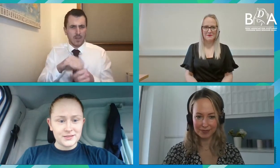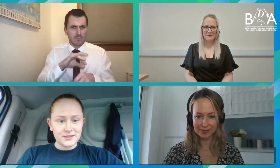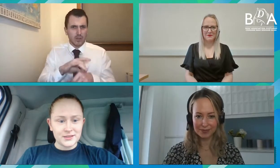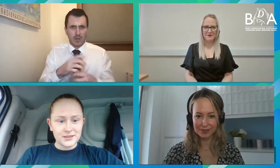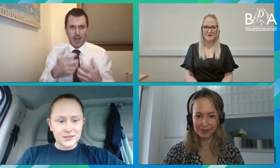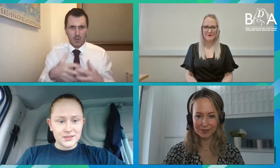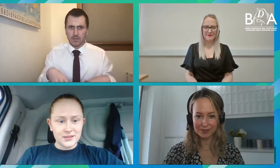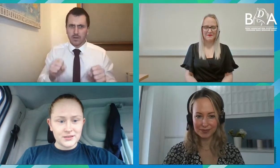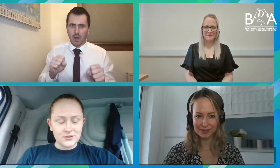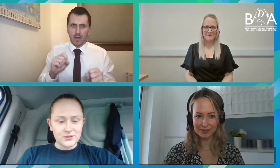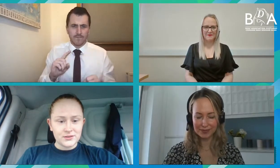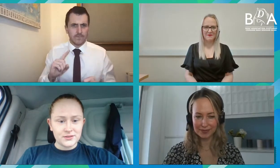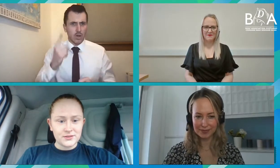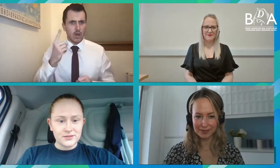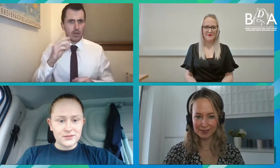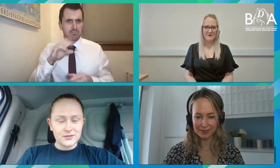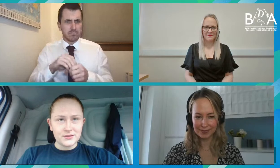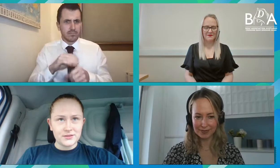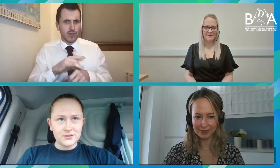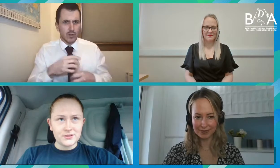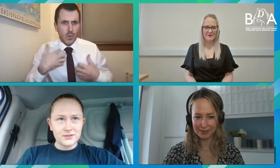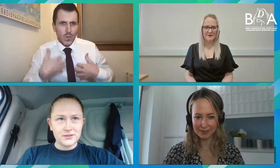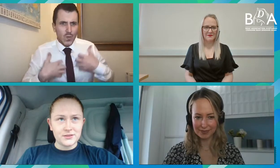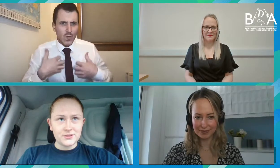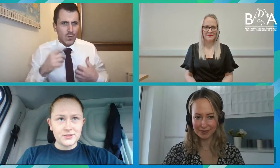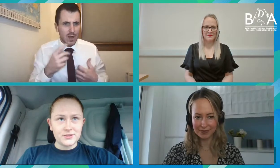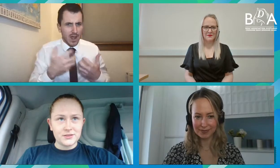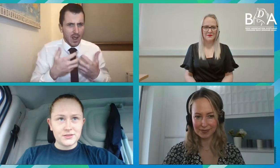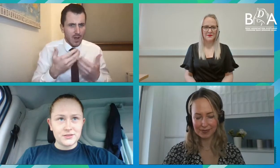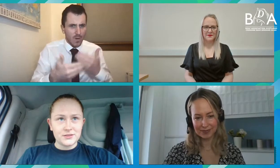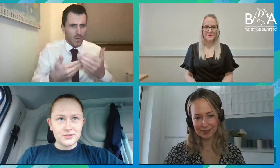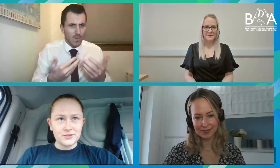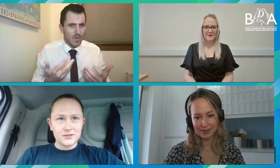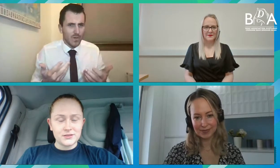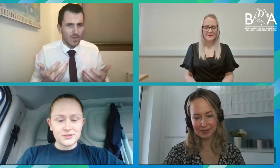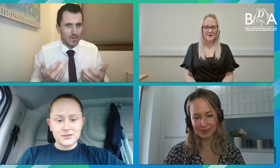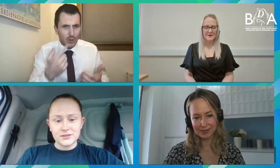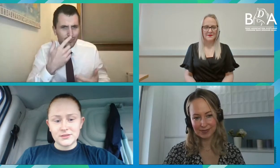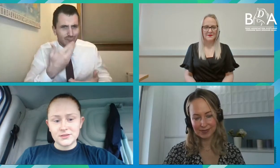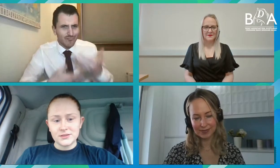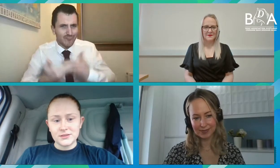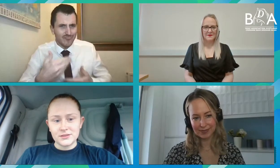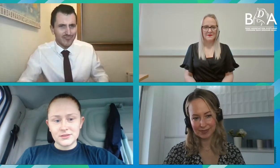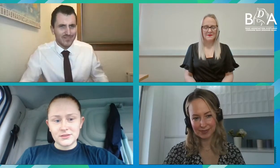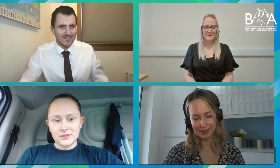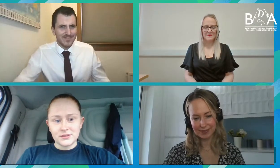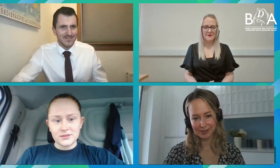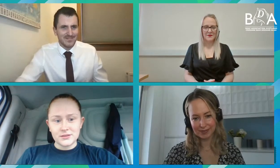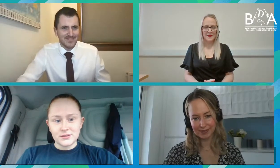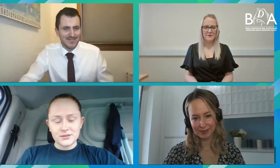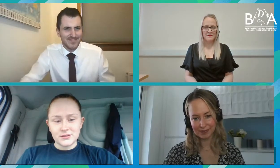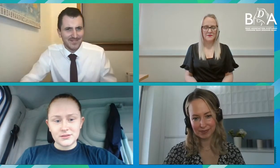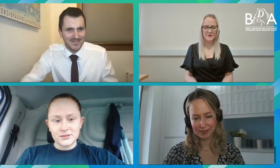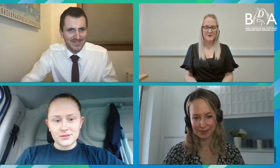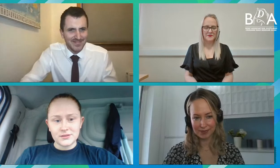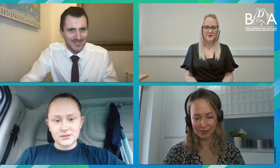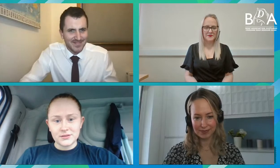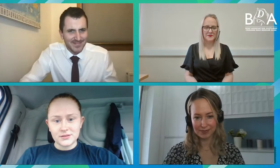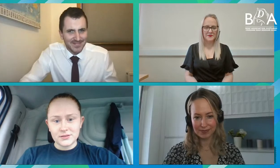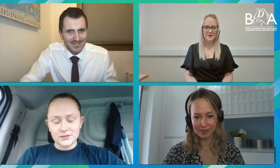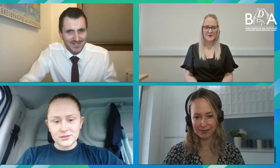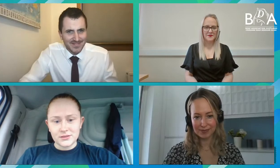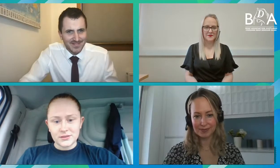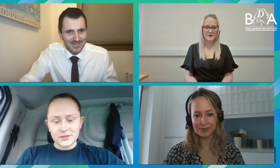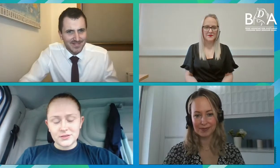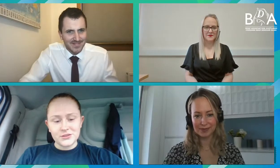So, how did you get involved in the apprenticeship programme in the first place? What was it that drew your attention? Maybe you could tell us a little